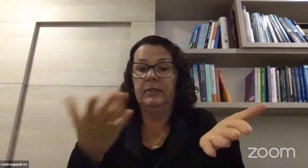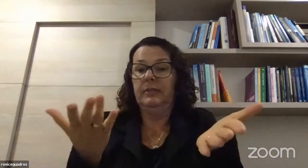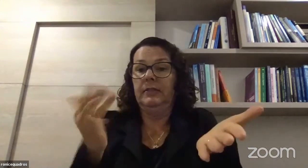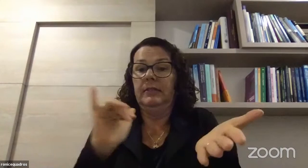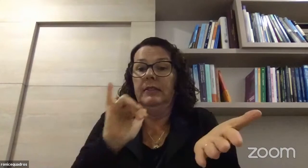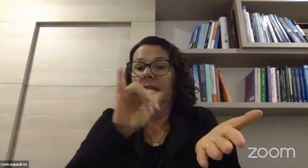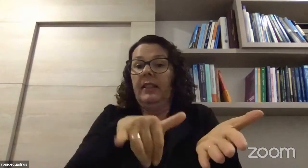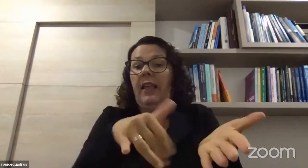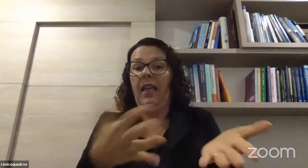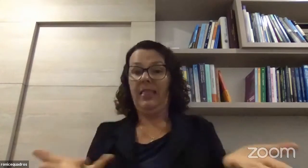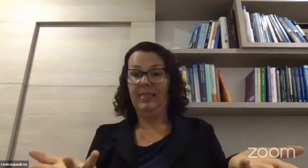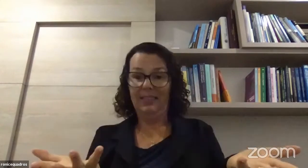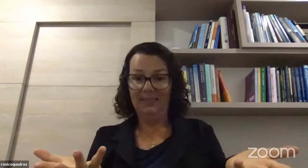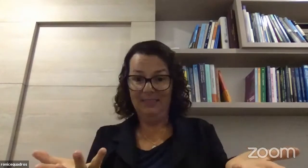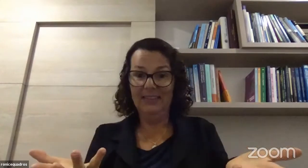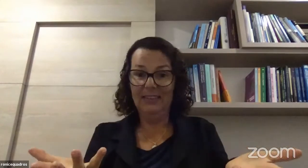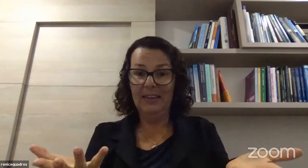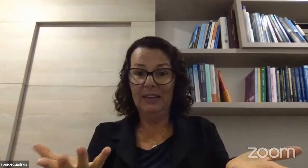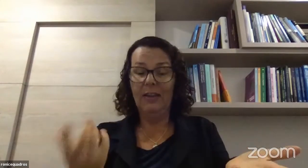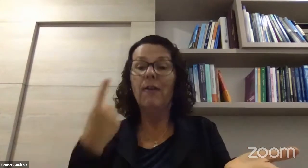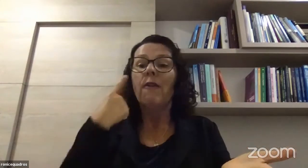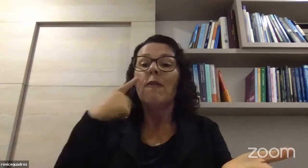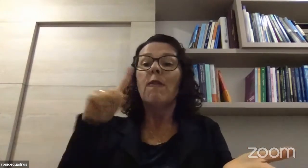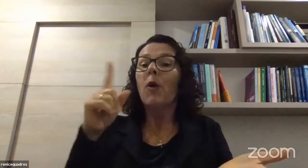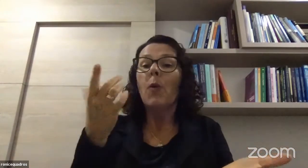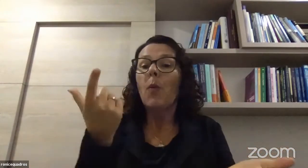Why am I researching?